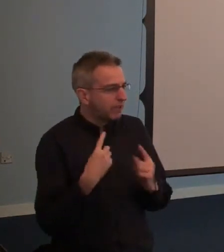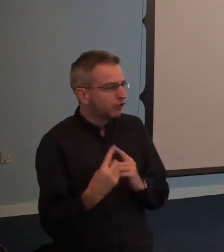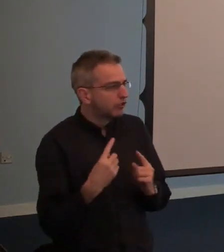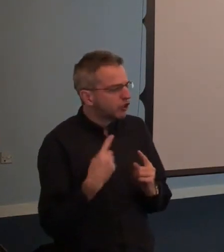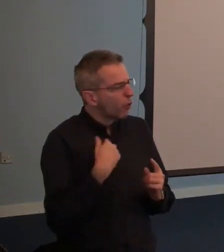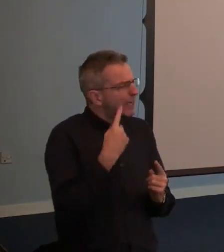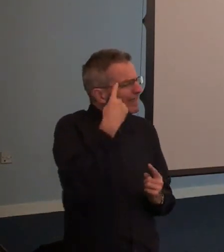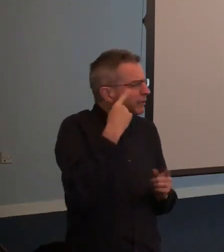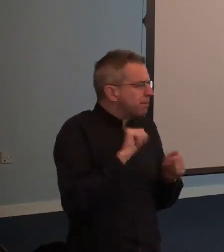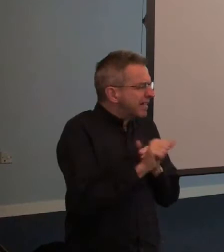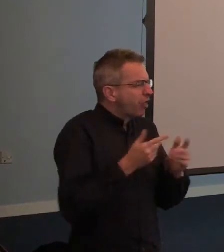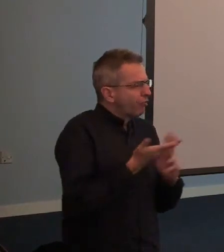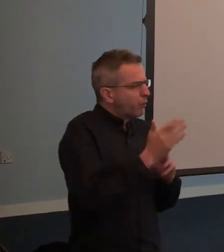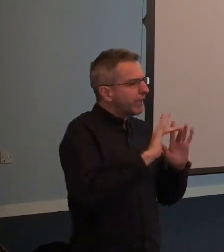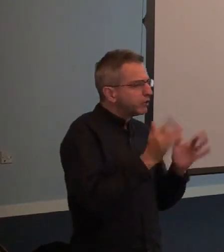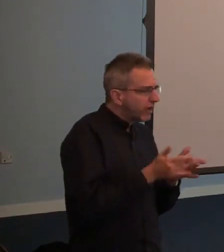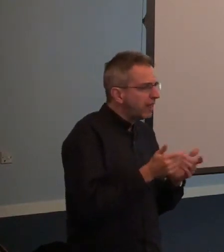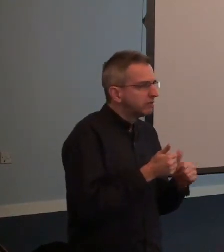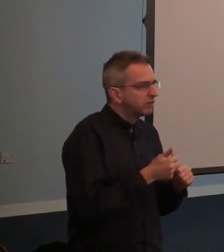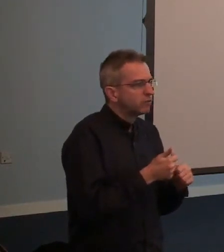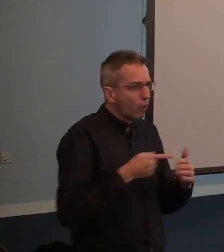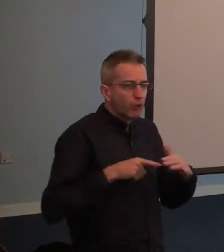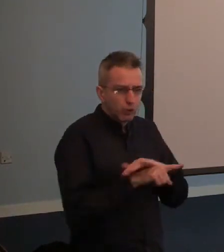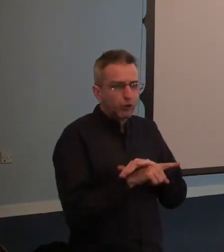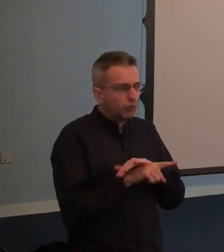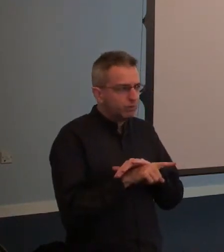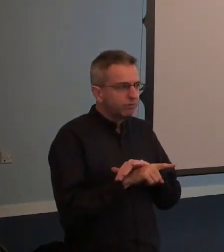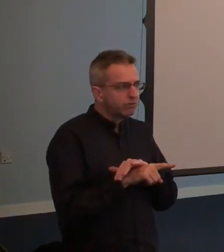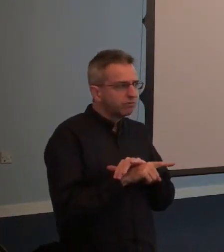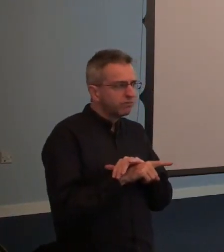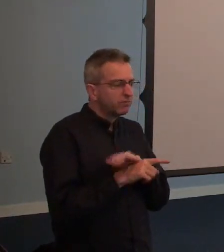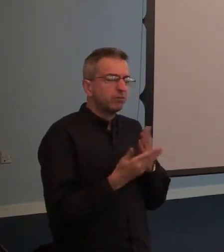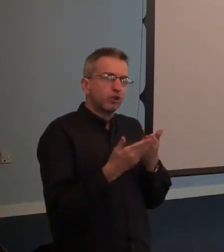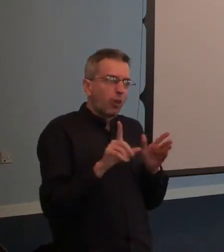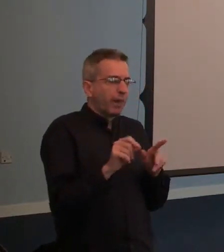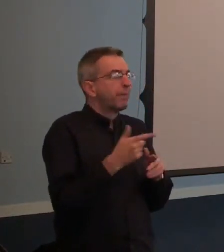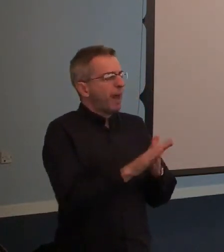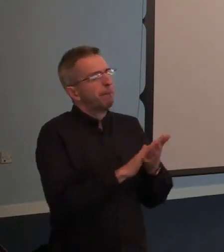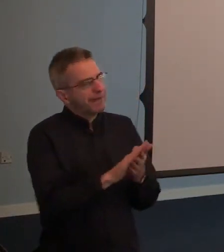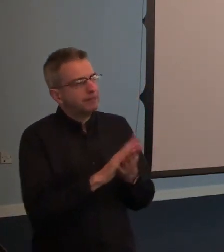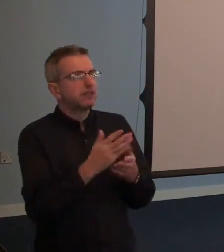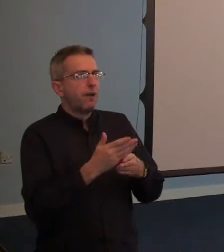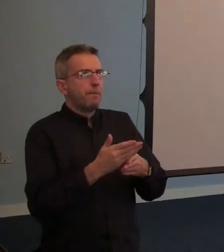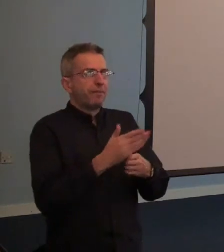be, you know, a positive attitude that could be influenced. So we had to think, well, what can we use? We had to find examples that were available on